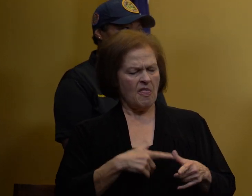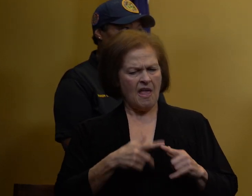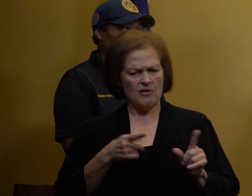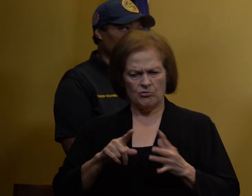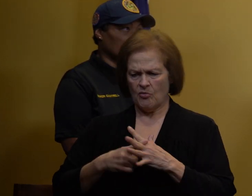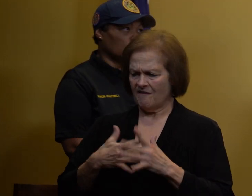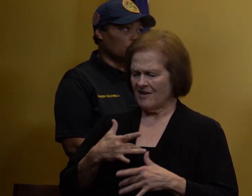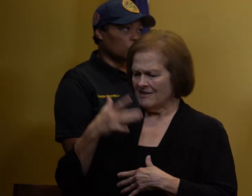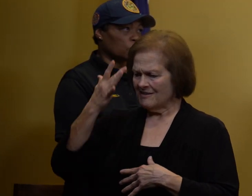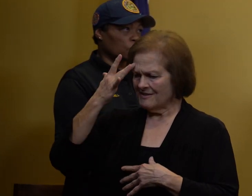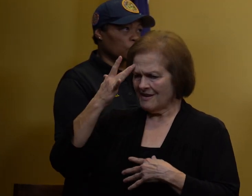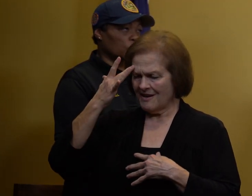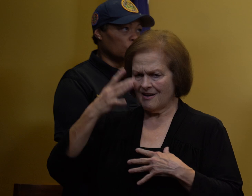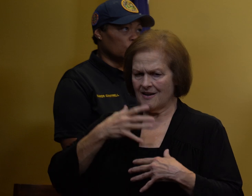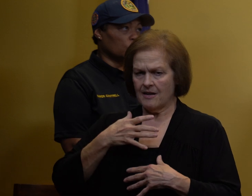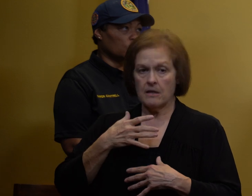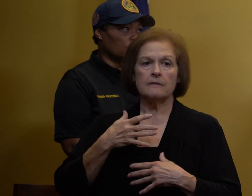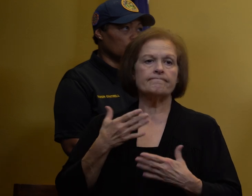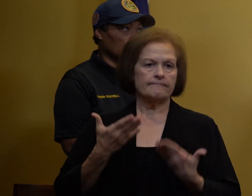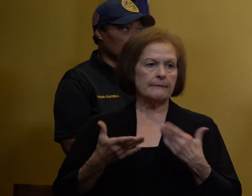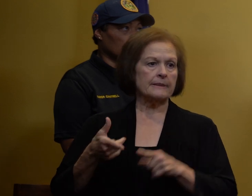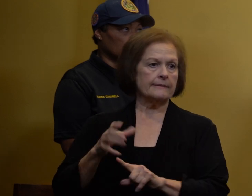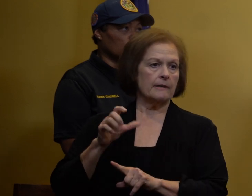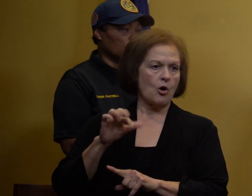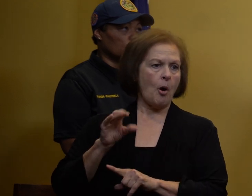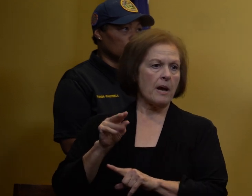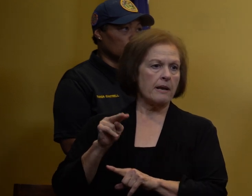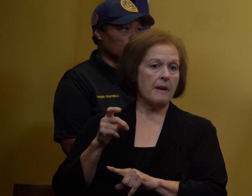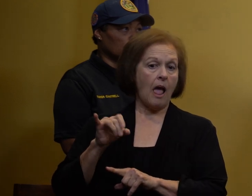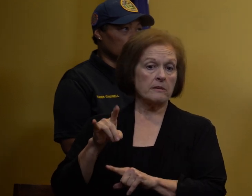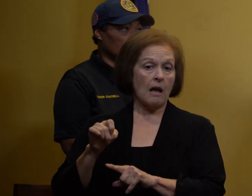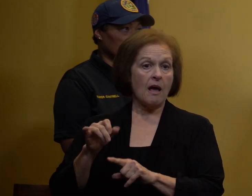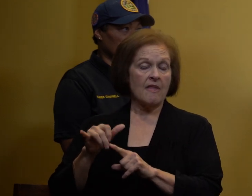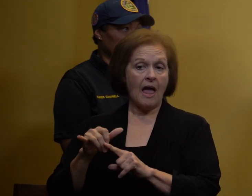symptoms, be aware that that could be carbon monoxide entering your home from somewhere that you haven't thought about.